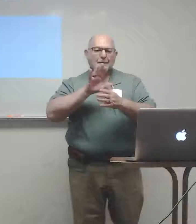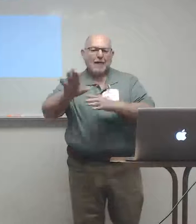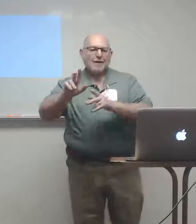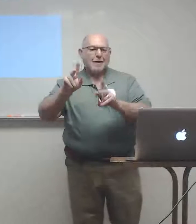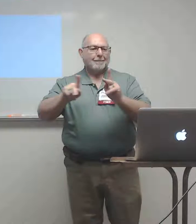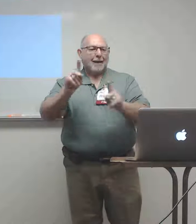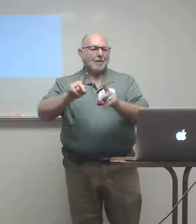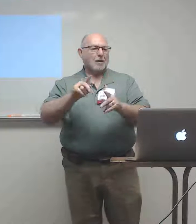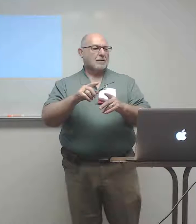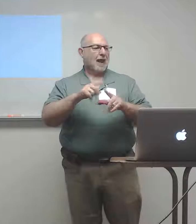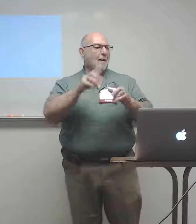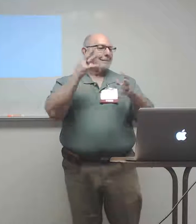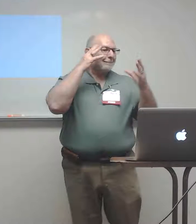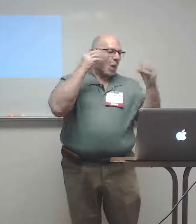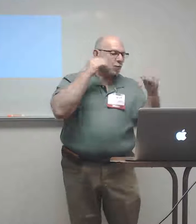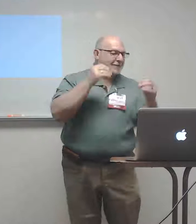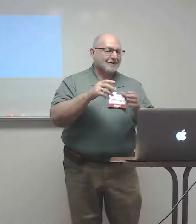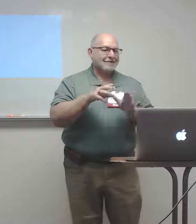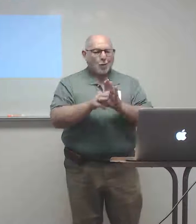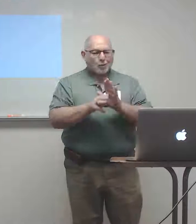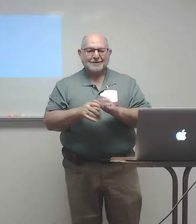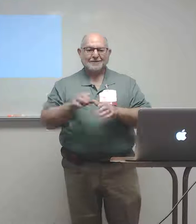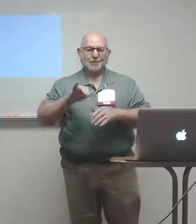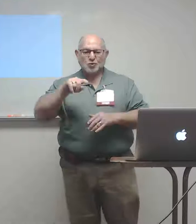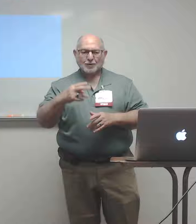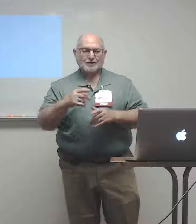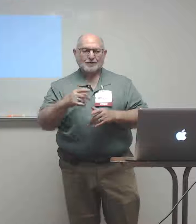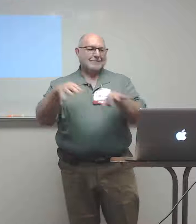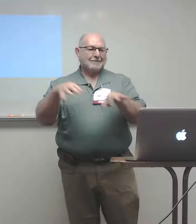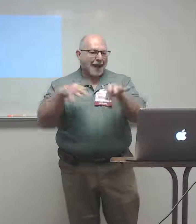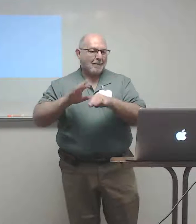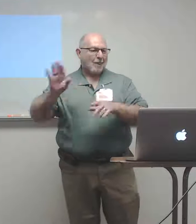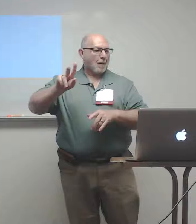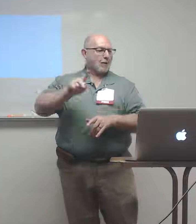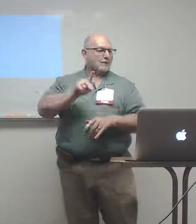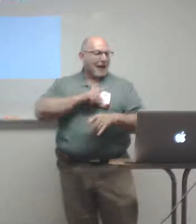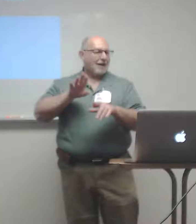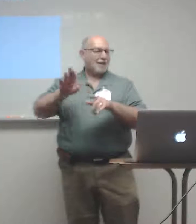about people like Moses showed up playing about their prophetic